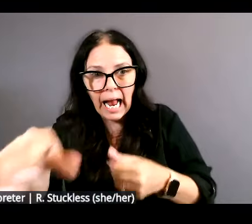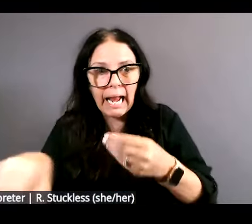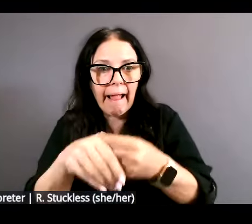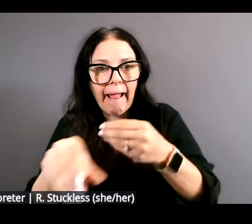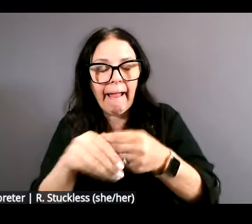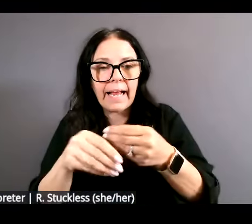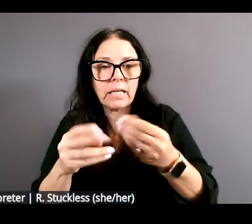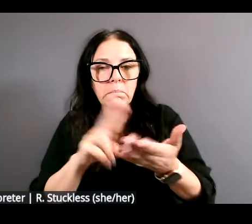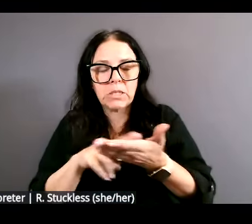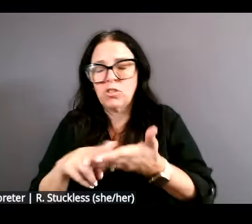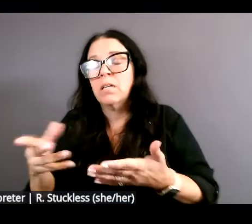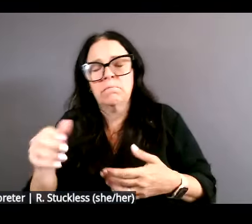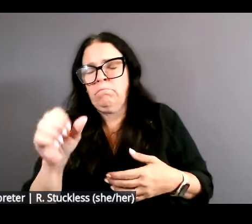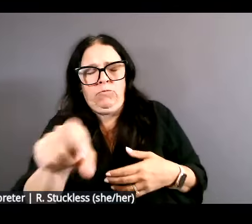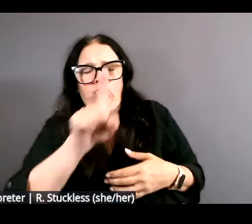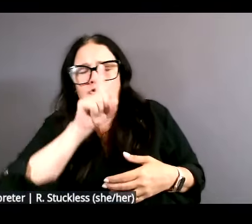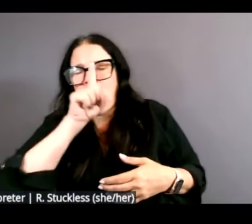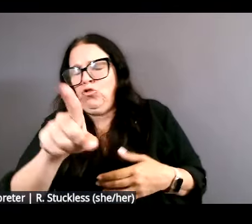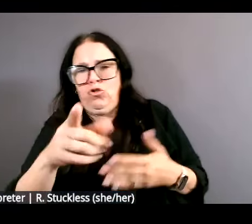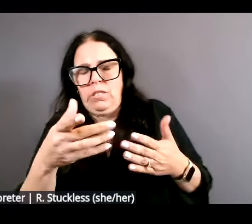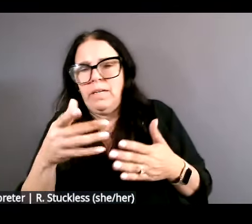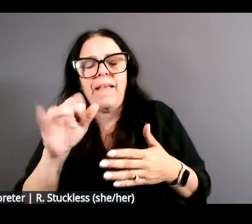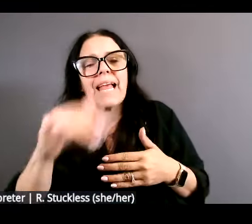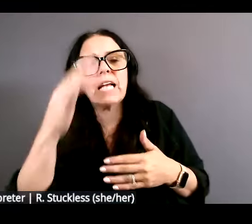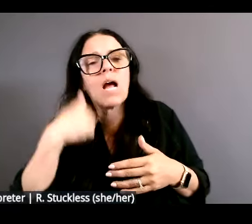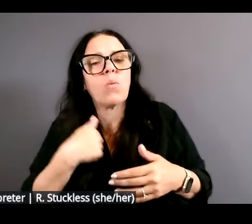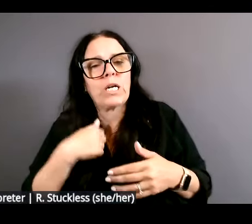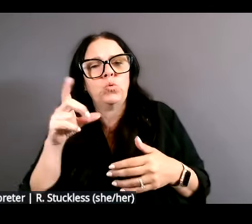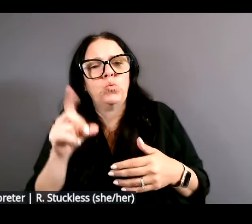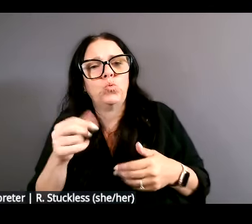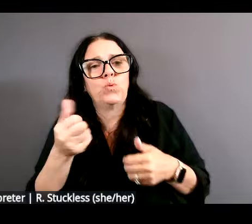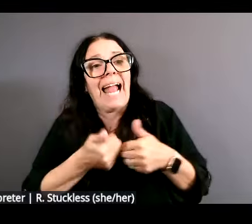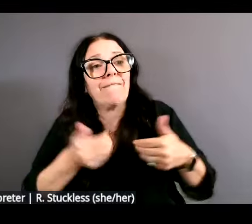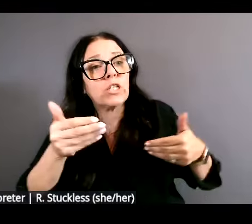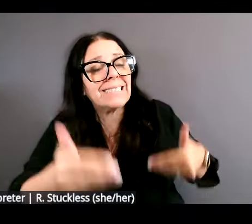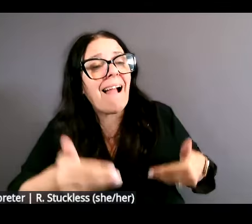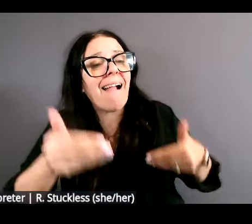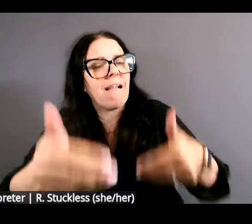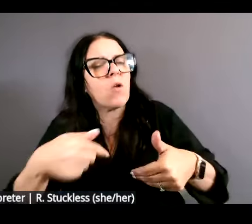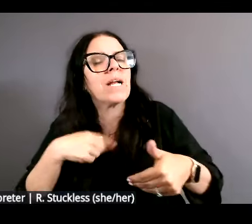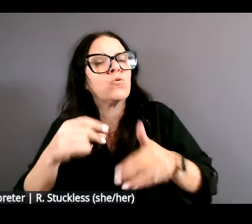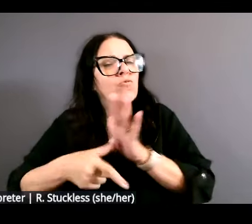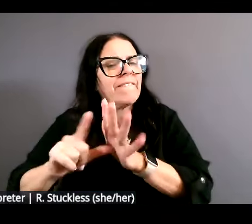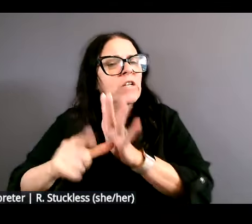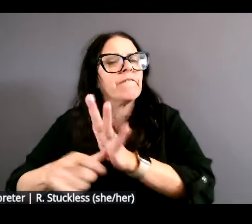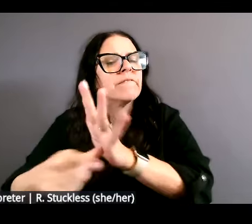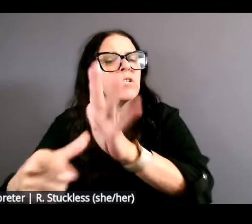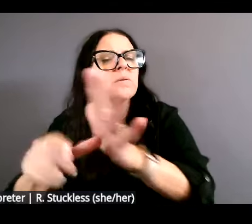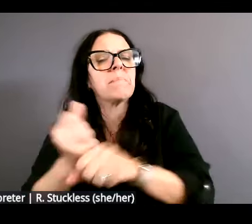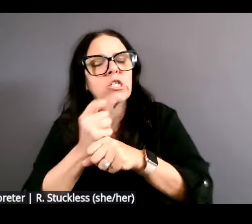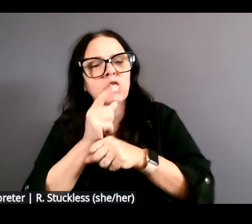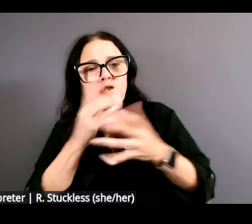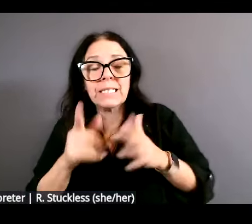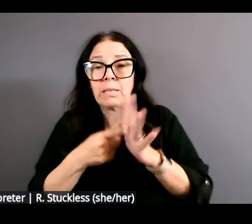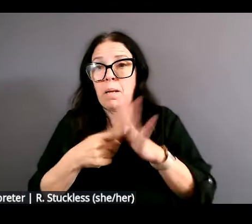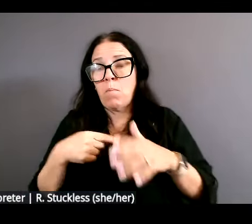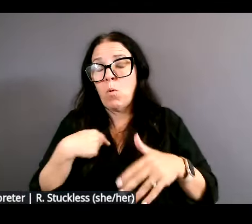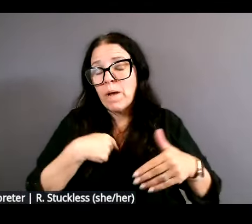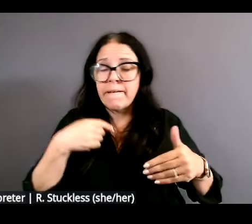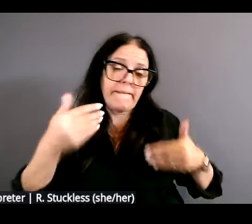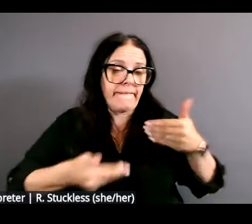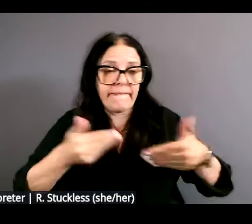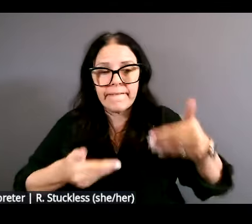why we come back to and we try to do this every cycle is for that exact reason. We're able to sometimes we're able to say, hey, this is